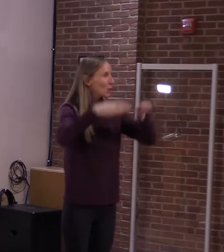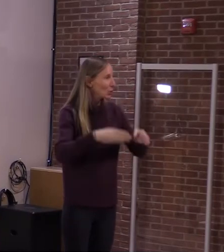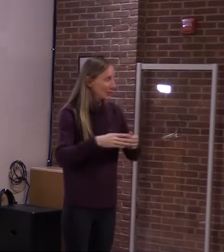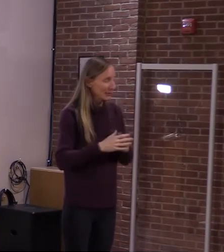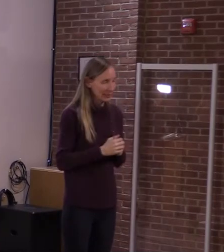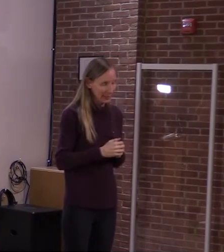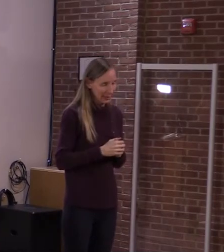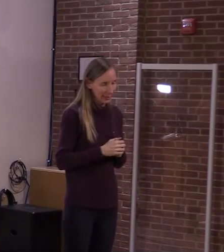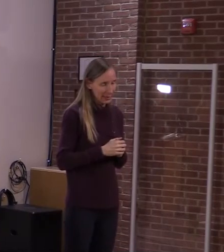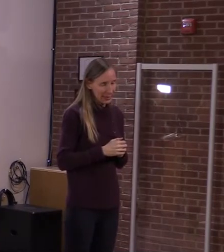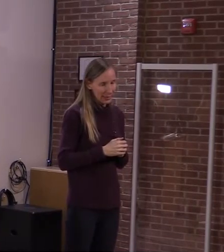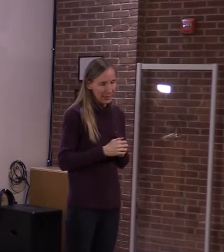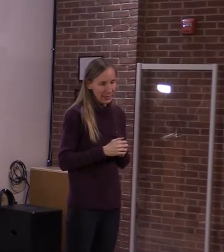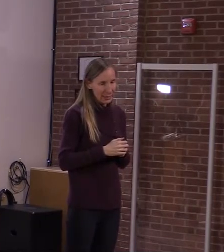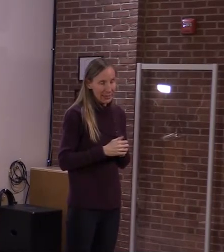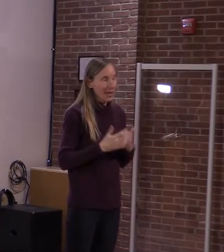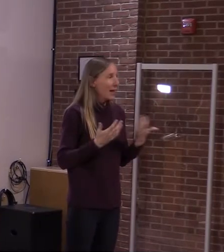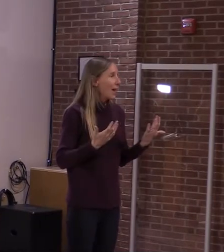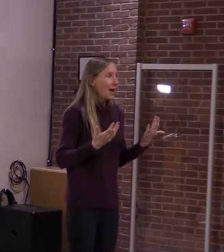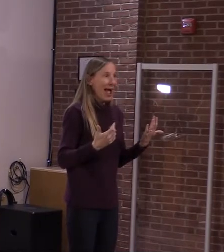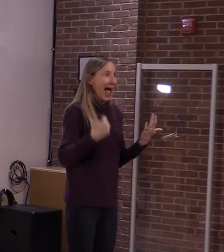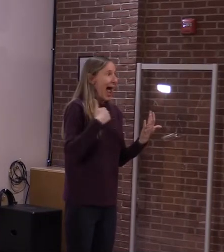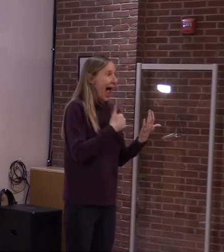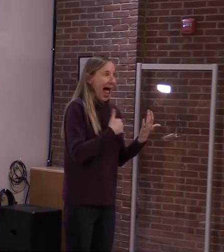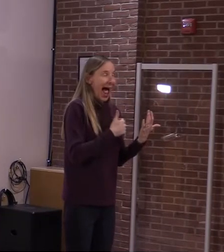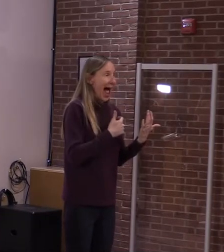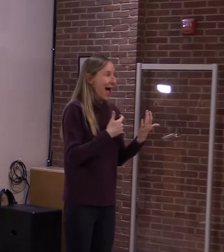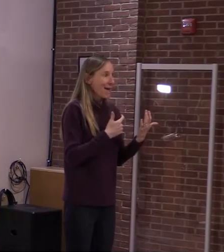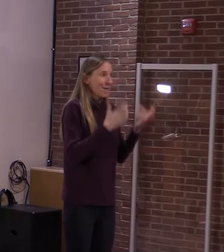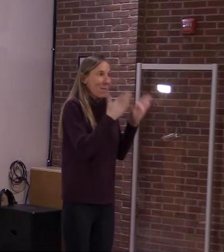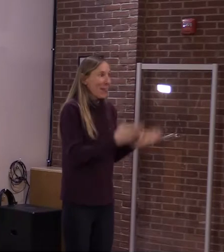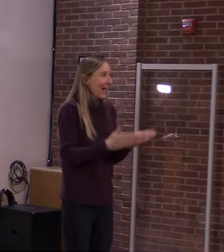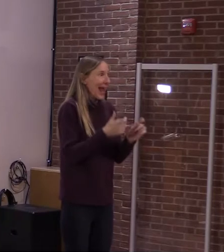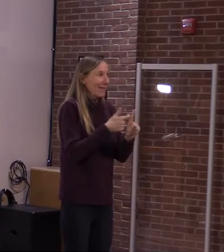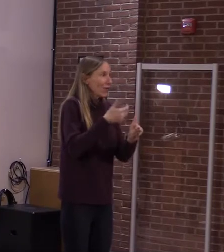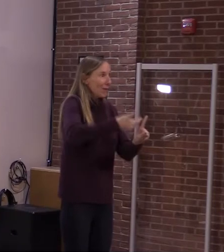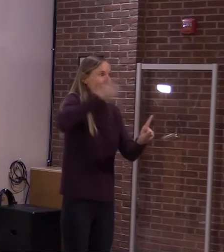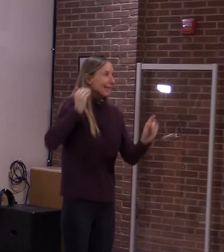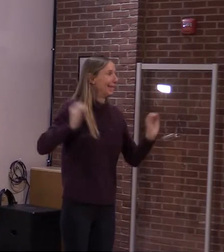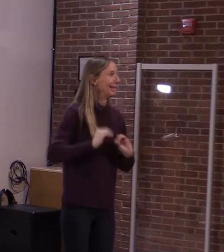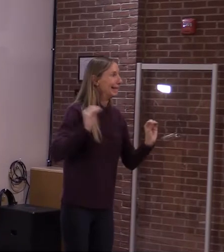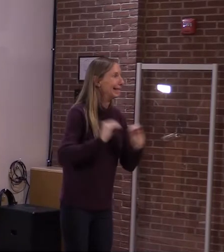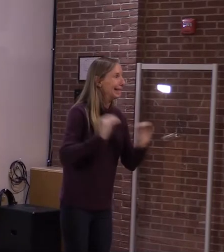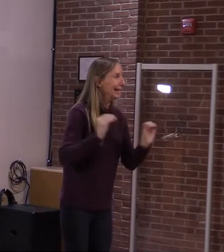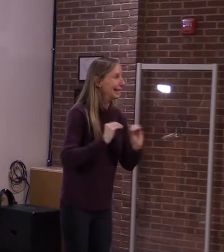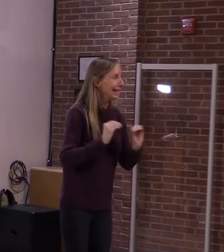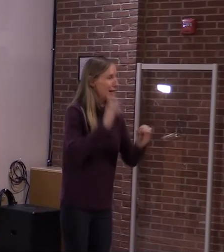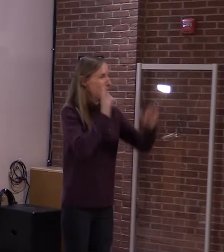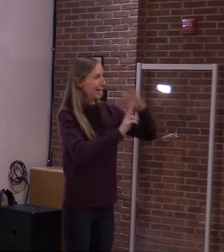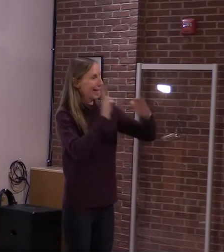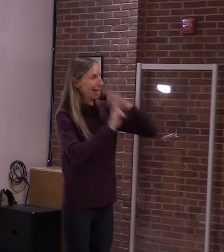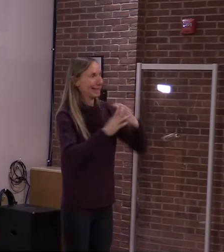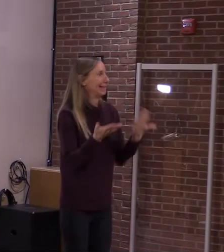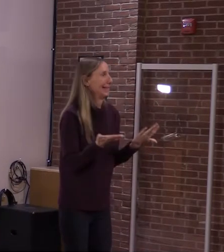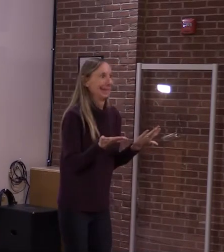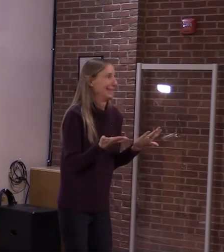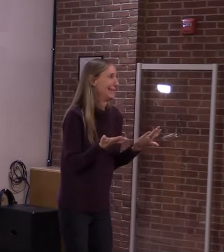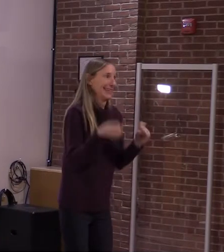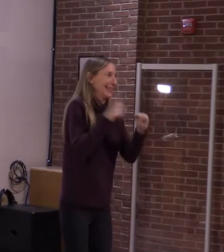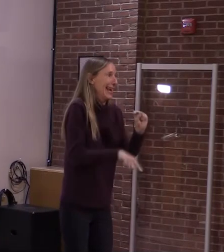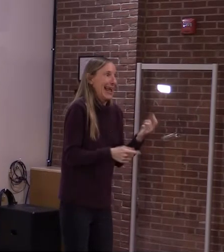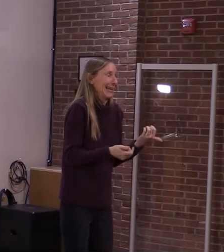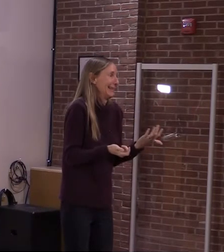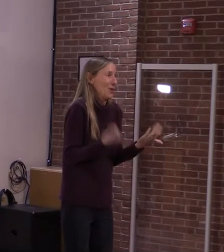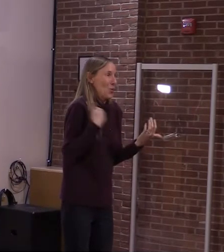no playbook on this. There's no roadmap in some respects for the pandemic, and we're doing the best we